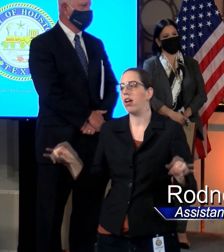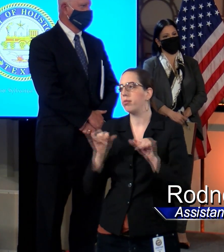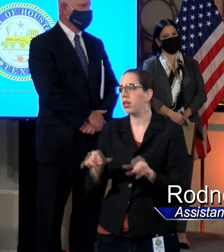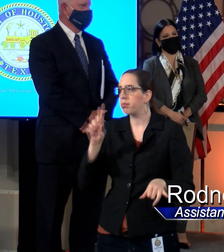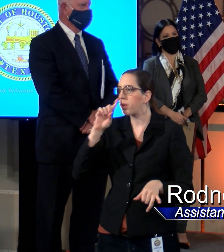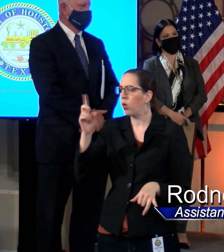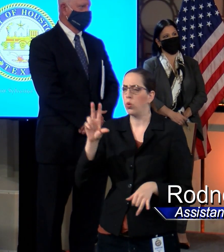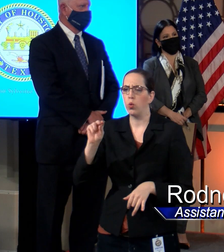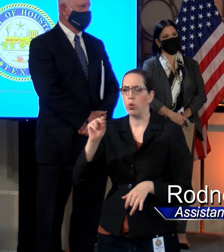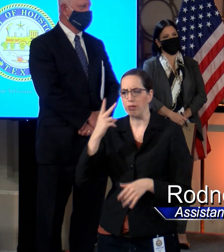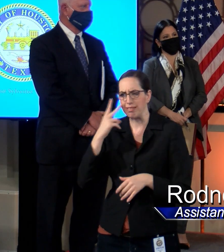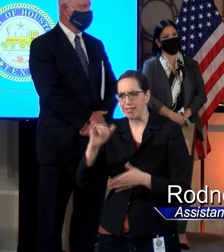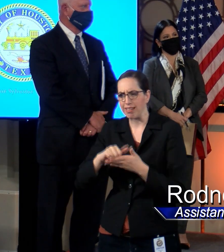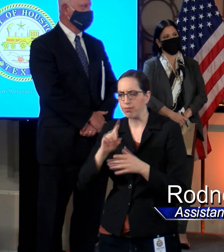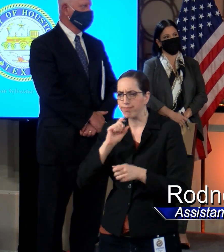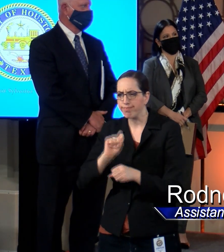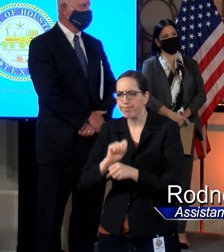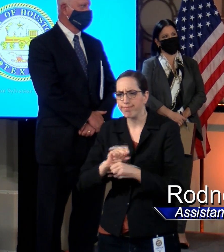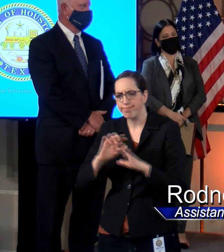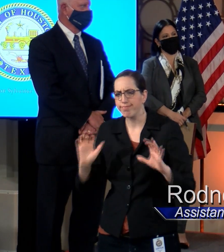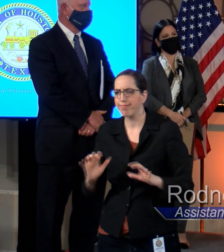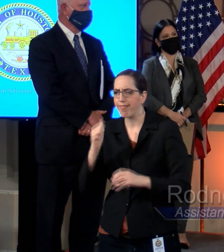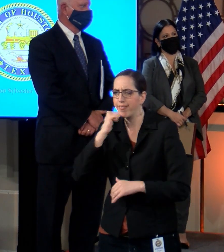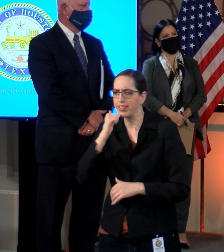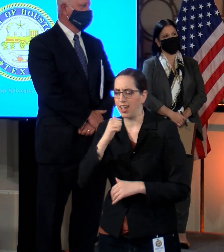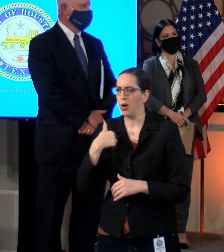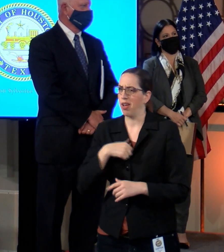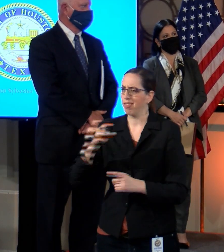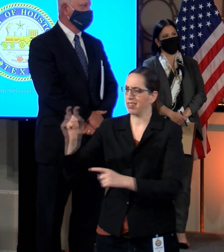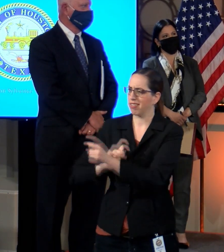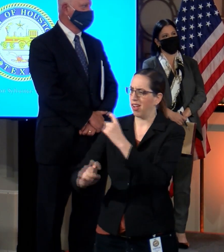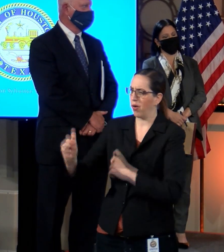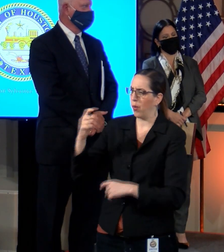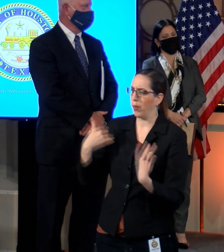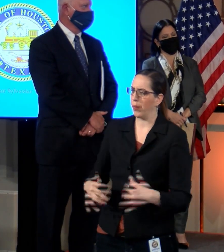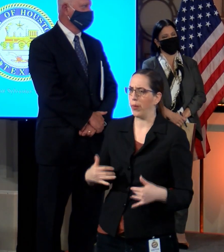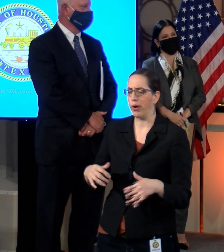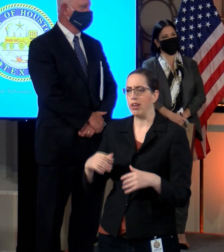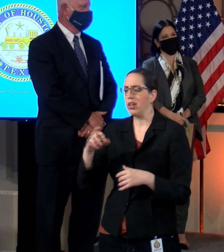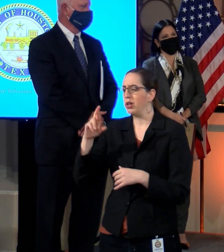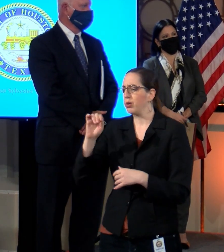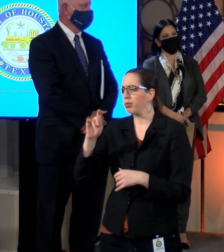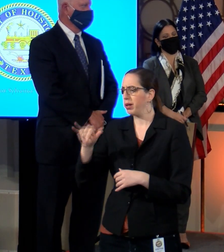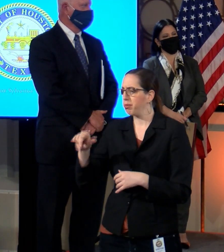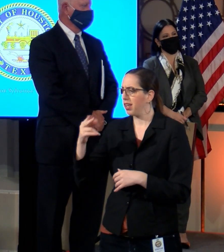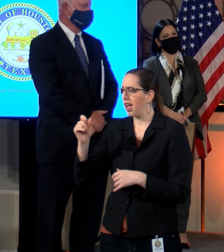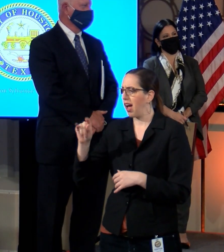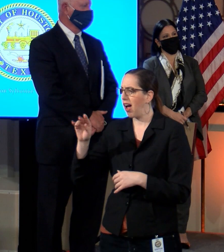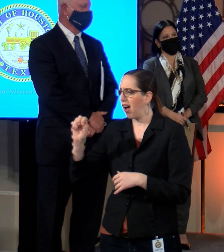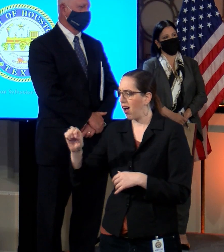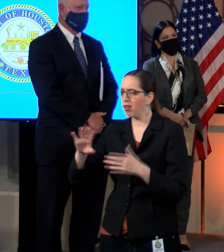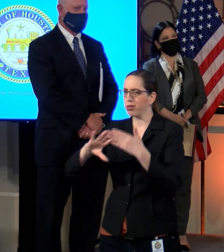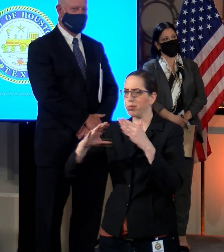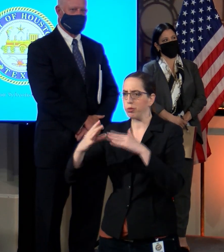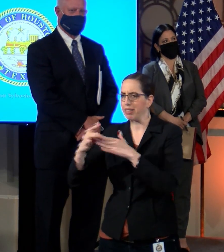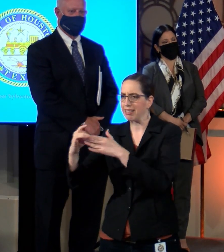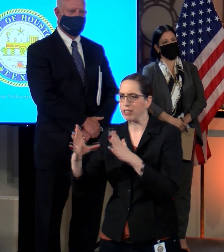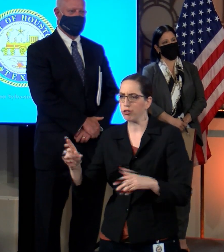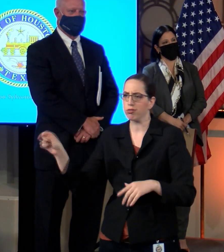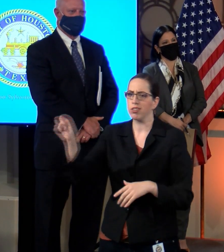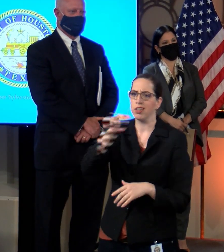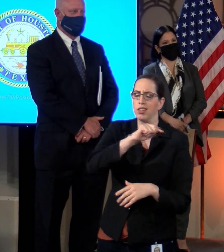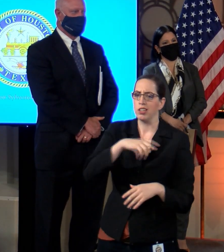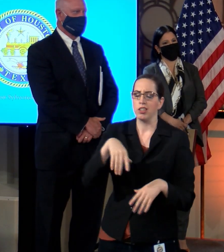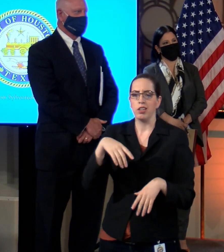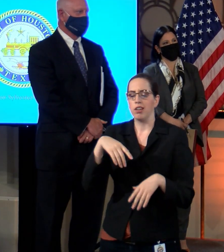it's a community every day when we see gifts like we received and the efforts of Ripley House and all of the community leaders, from the